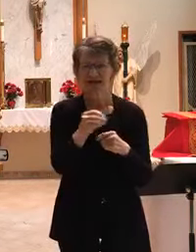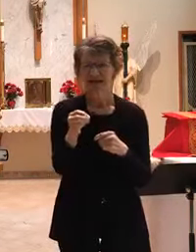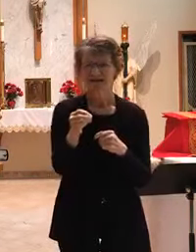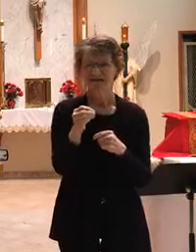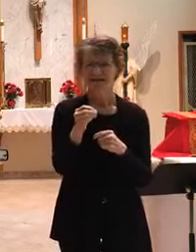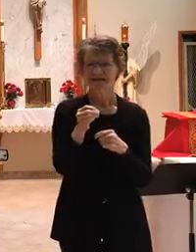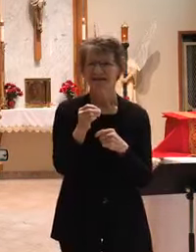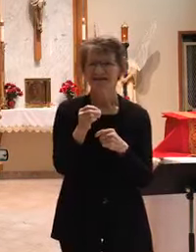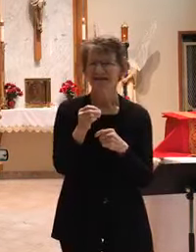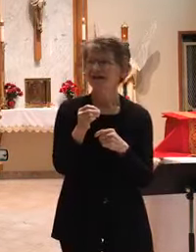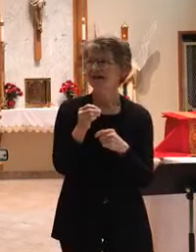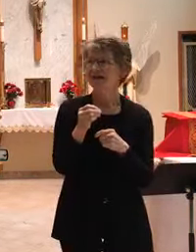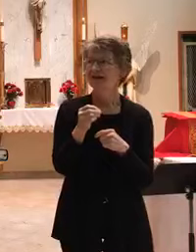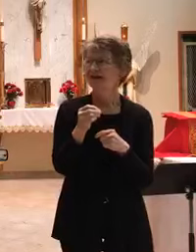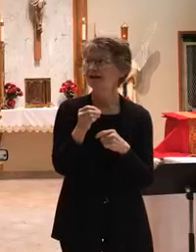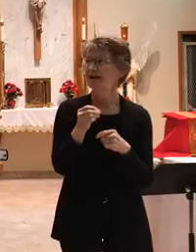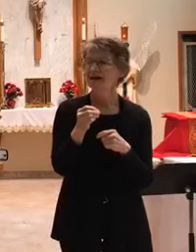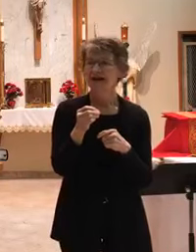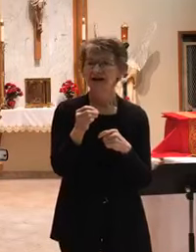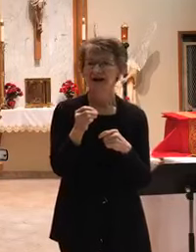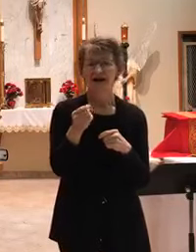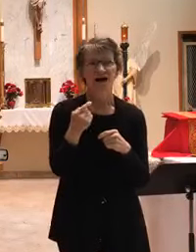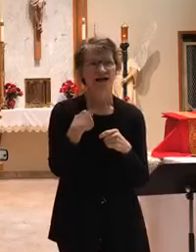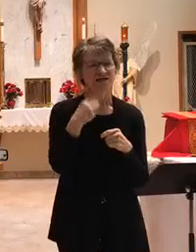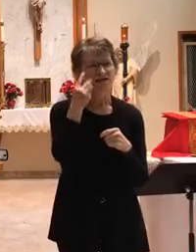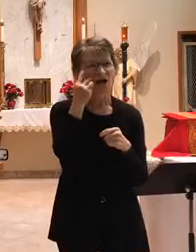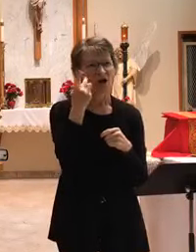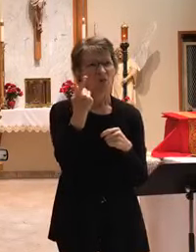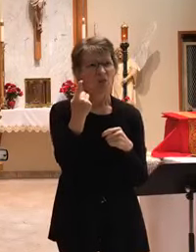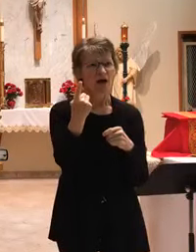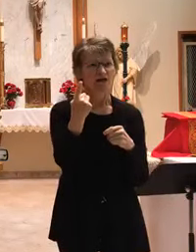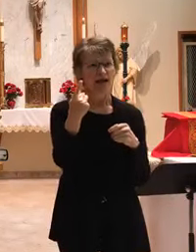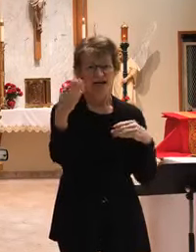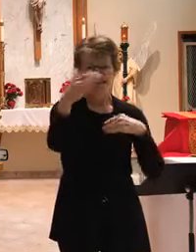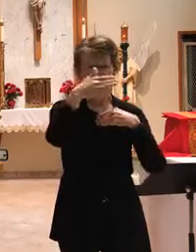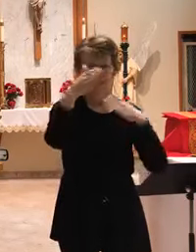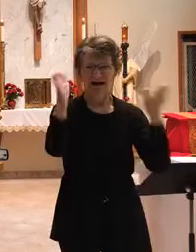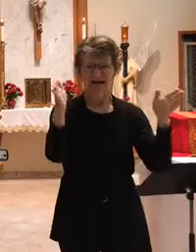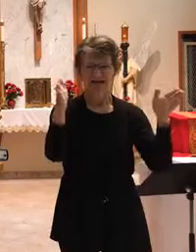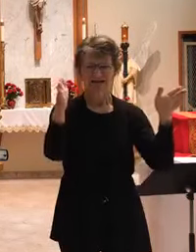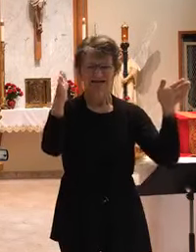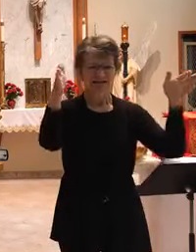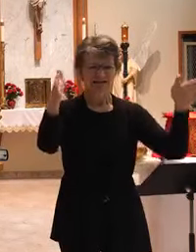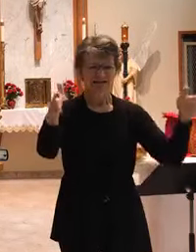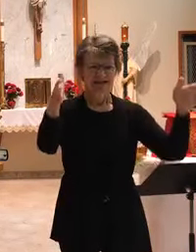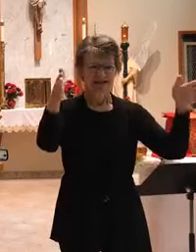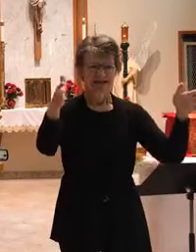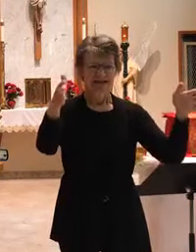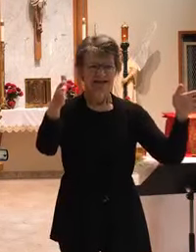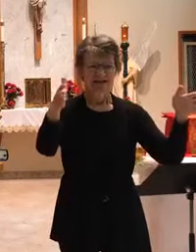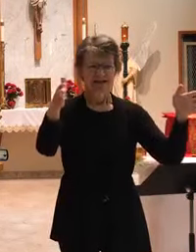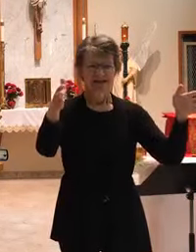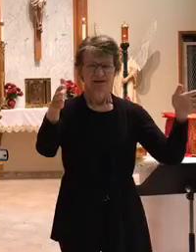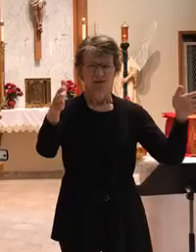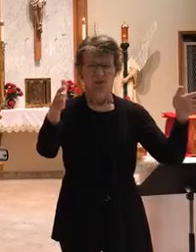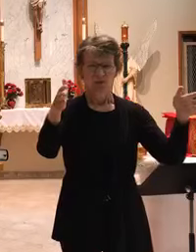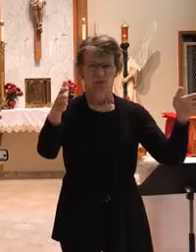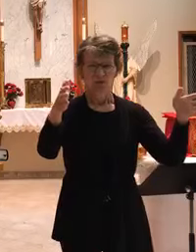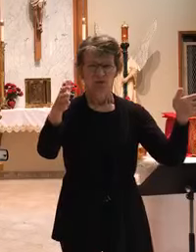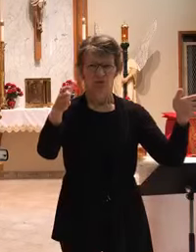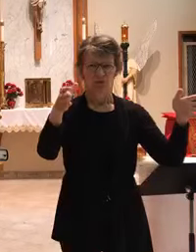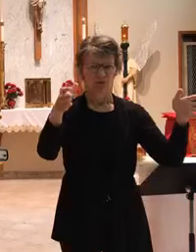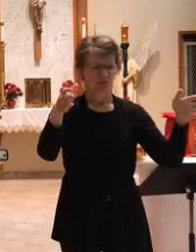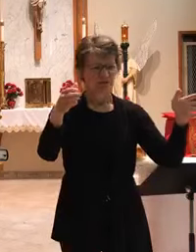box over a piece of wood hanging down, and this is where his vines are supposed to go